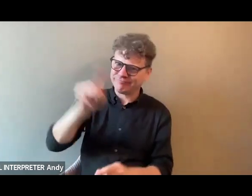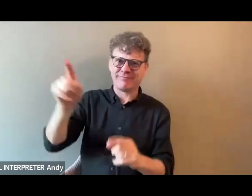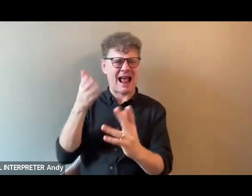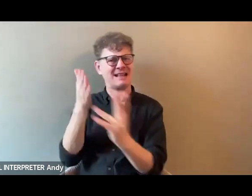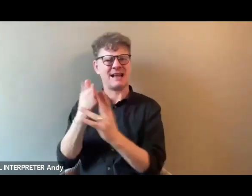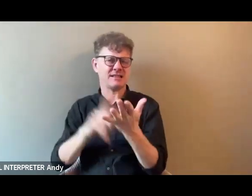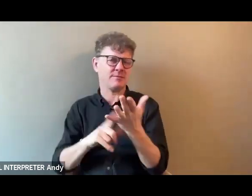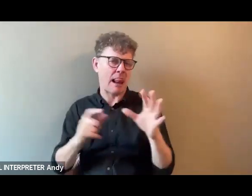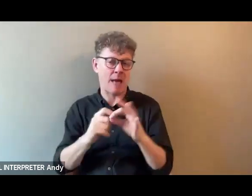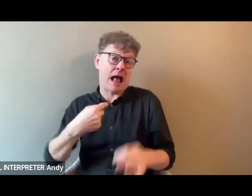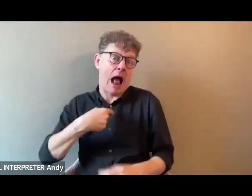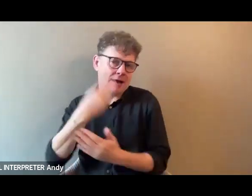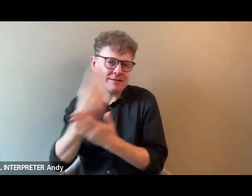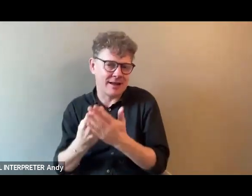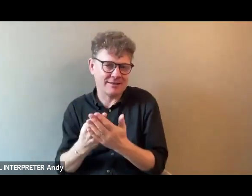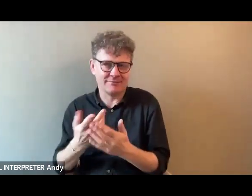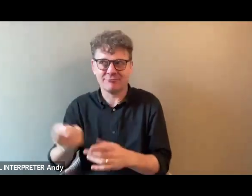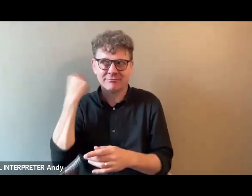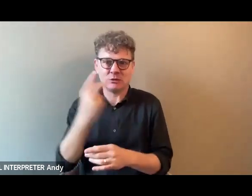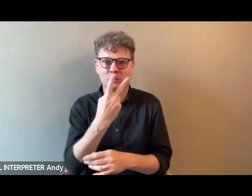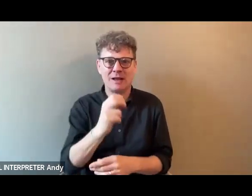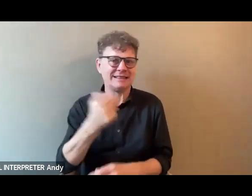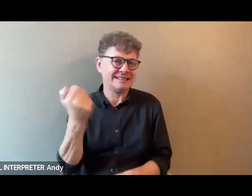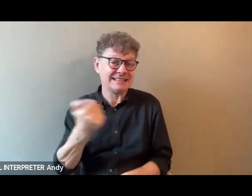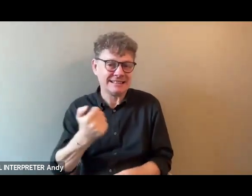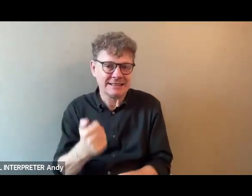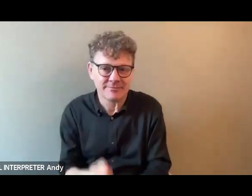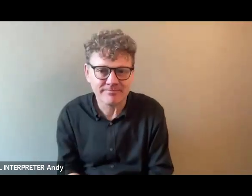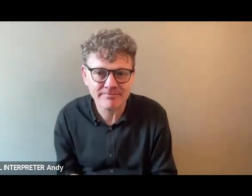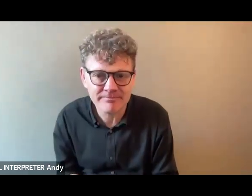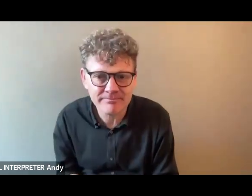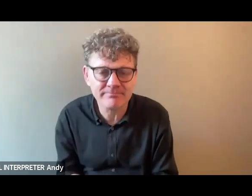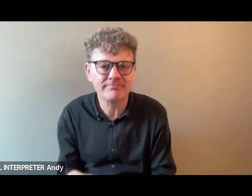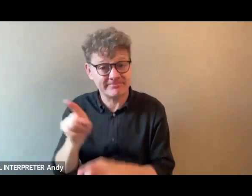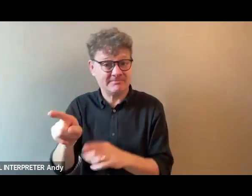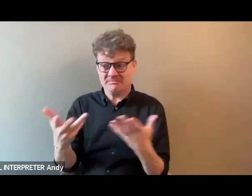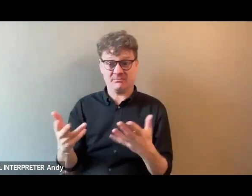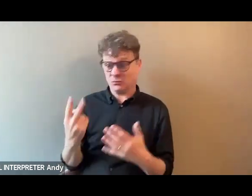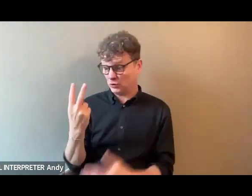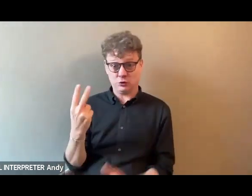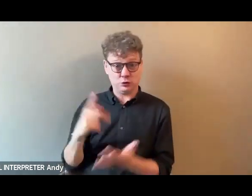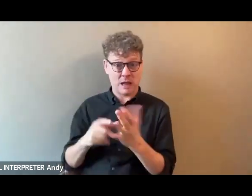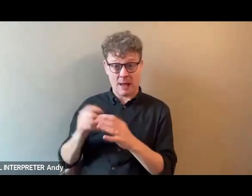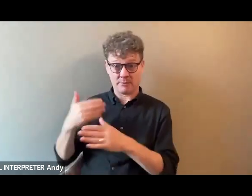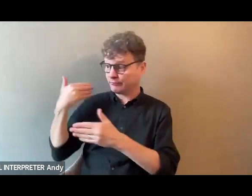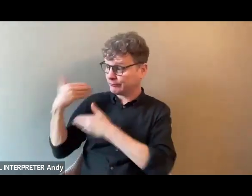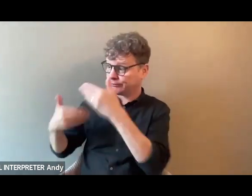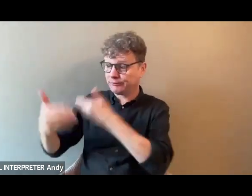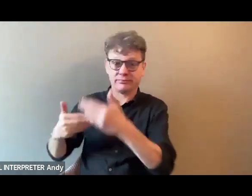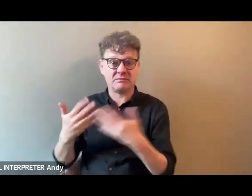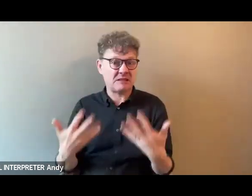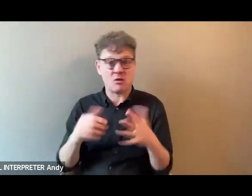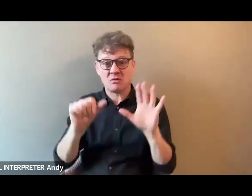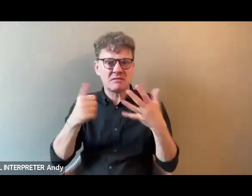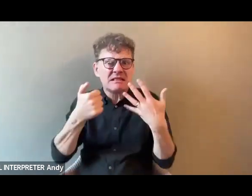me in large part back in 2016, etc. And we kind of went, well, they've been up and running now for actually about